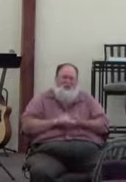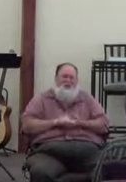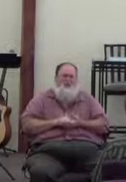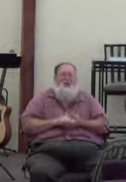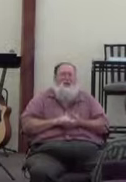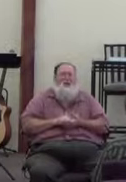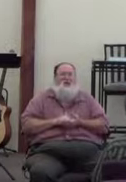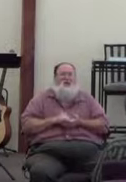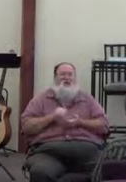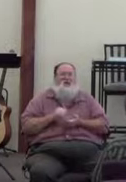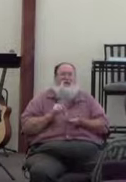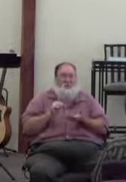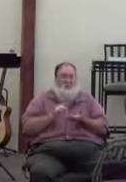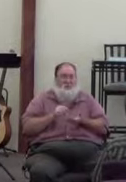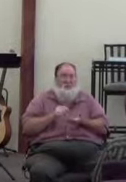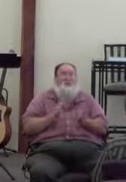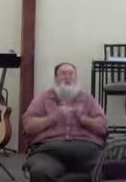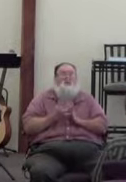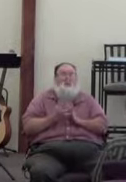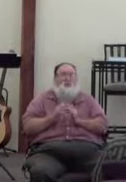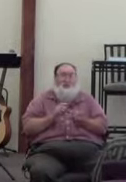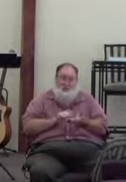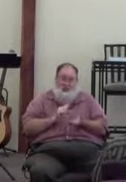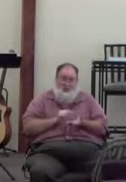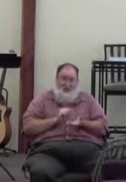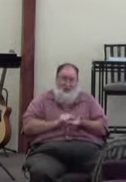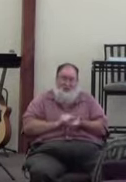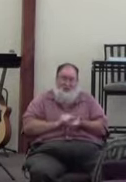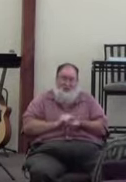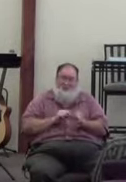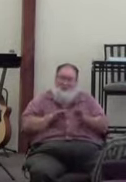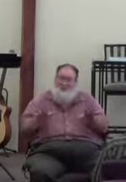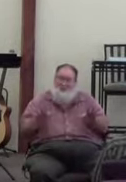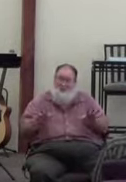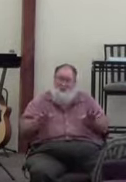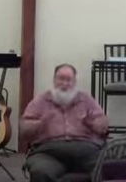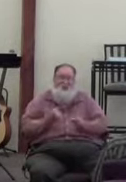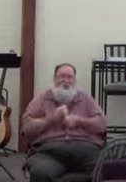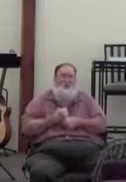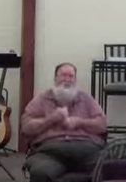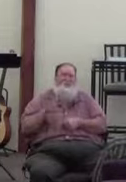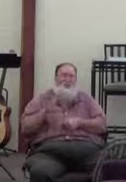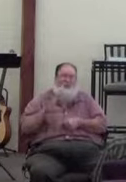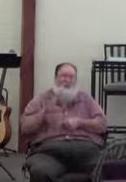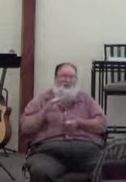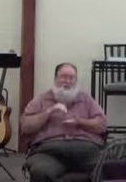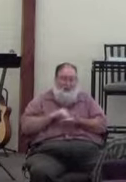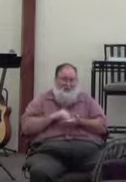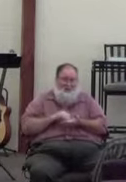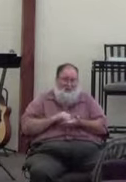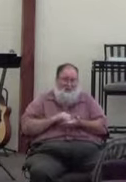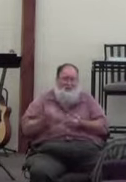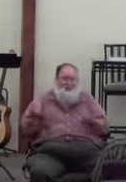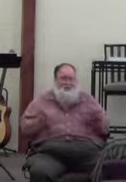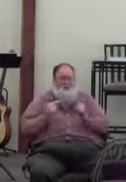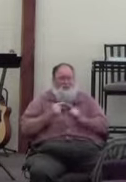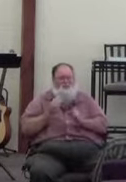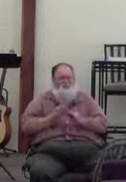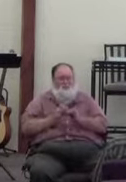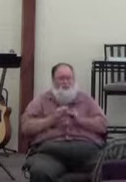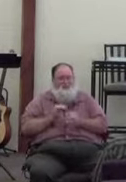Jesus Christ like Peter and John just did and cause 5,000 in this city to come to the faith. That will